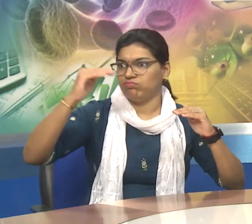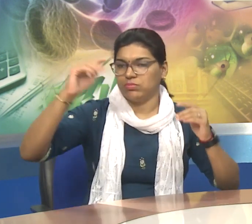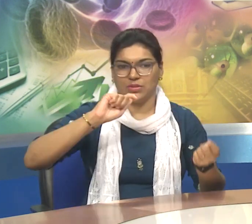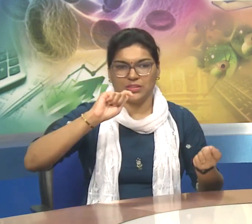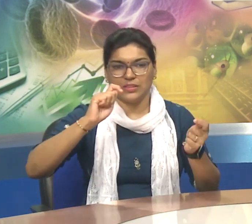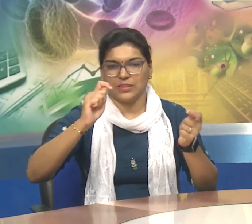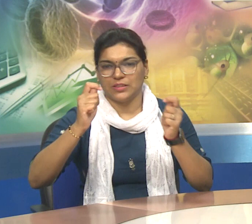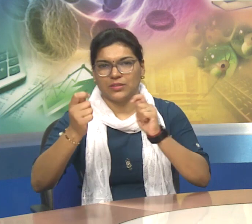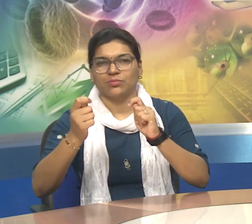Evolving